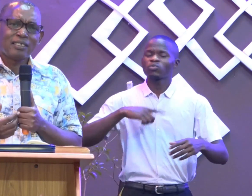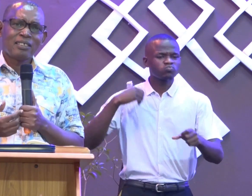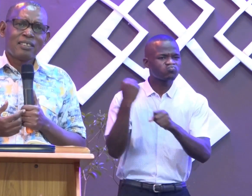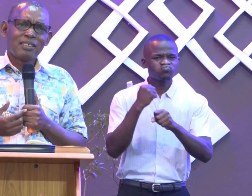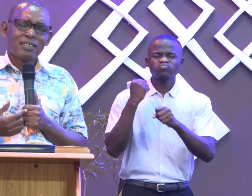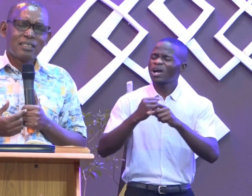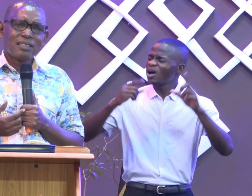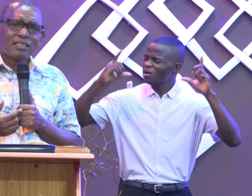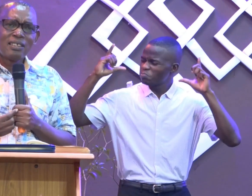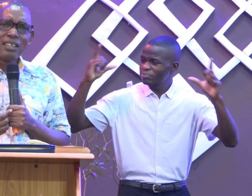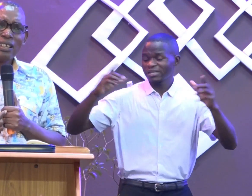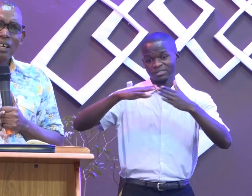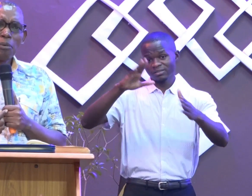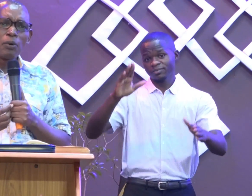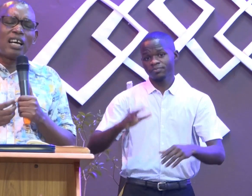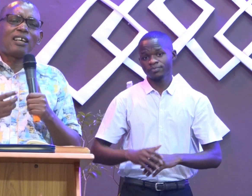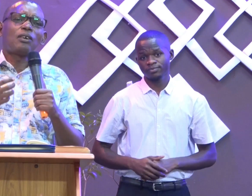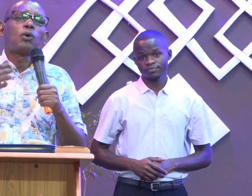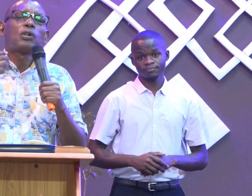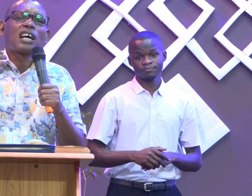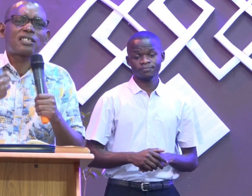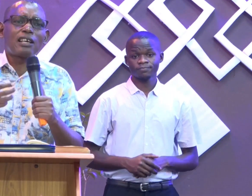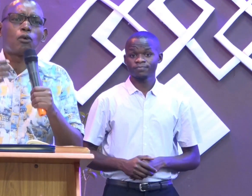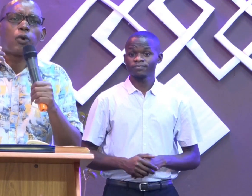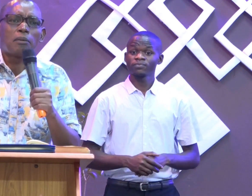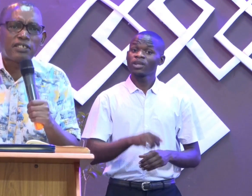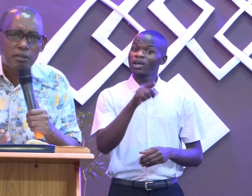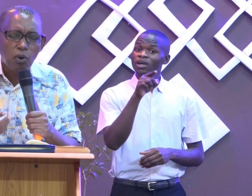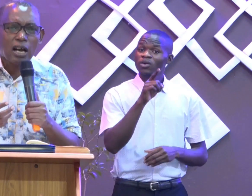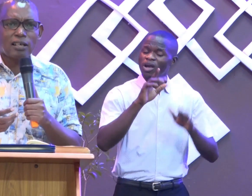surely feels that Jesus did a great thing for us. He is